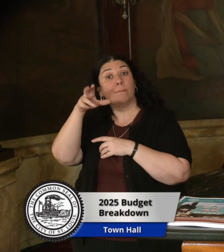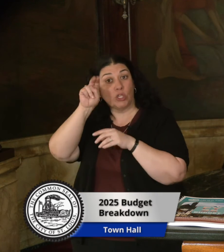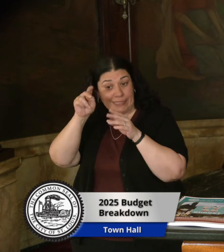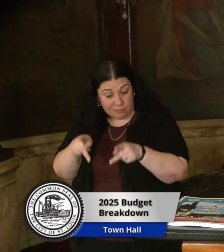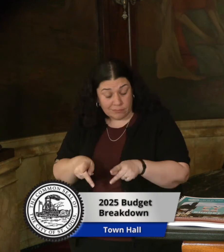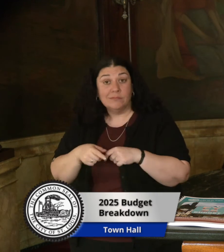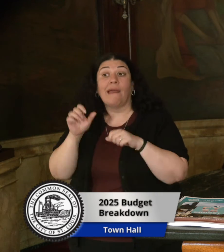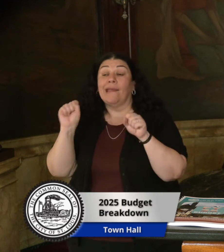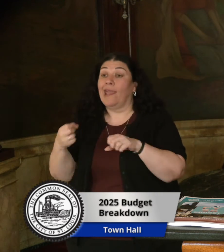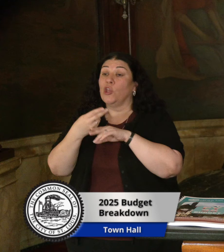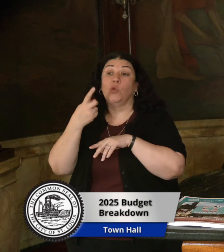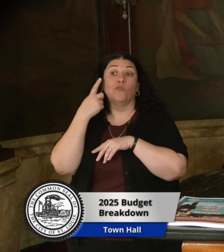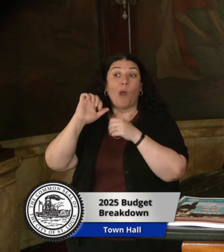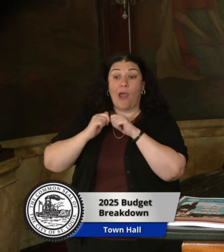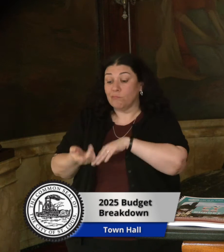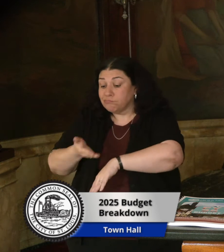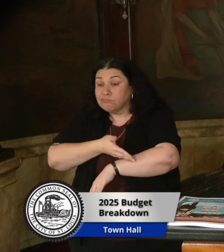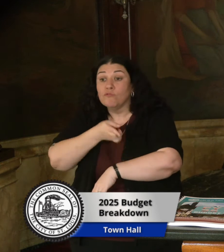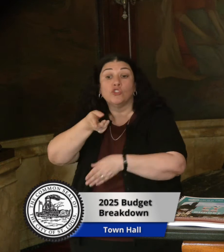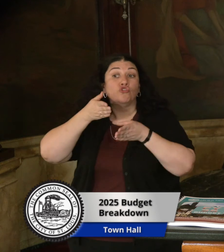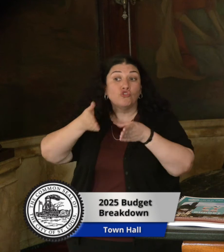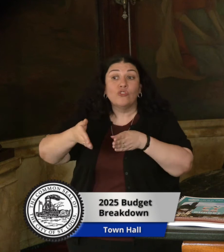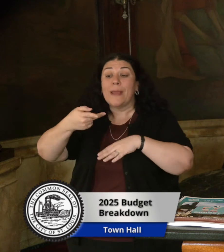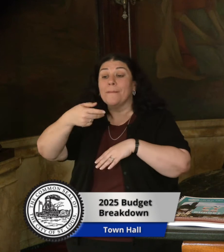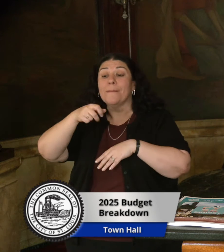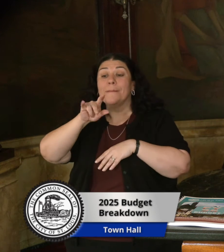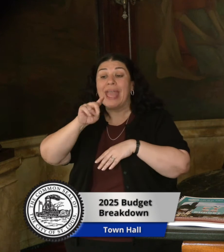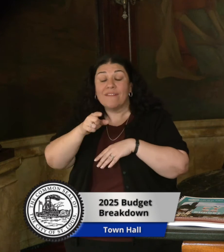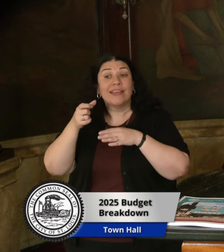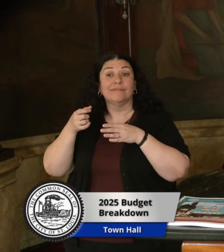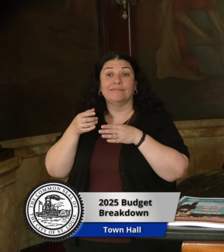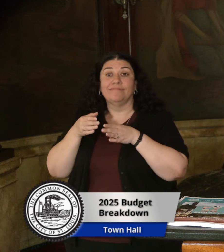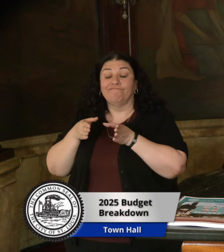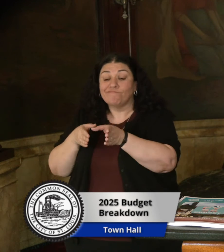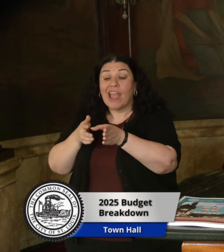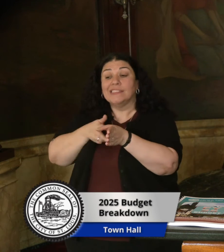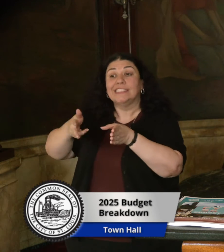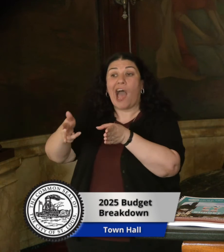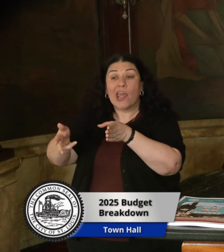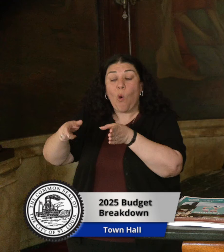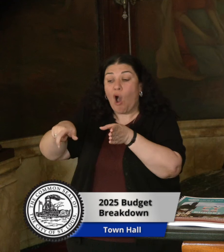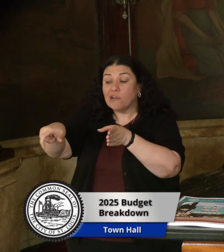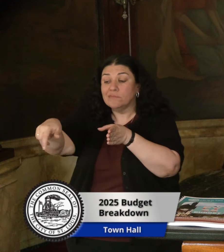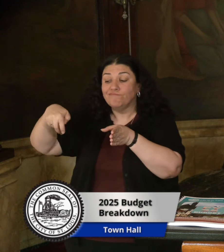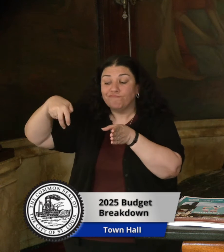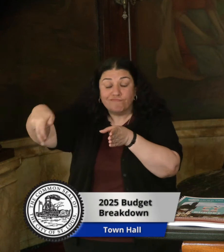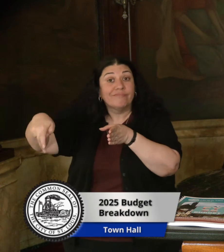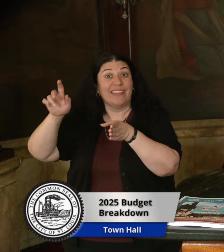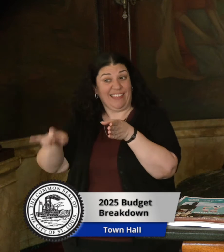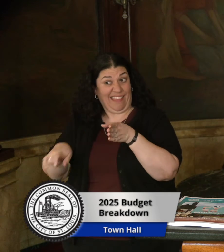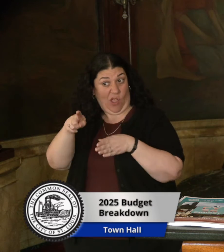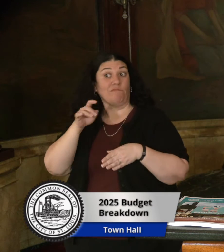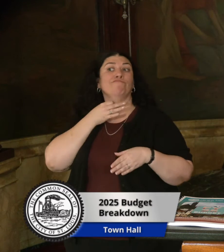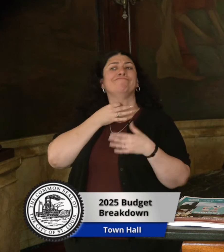for capital improvements in the ward, such as street paving and sidewalk repair. If you have questions about street paving in